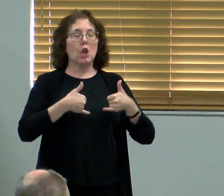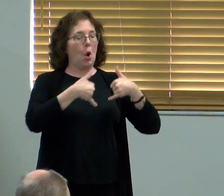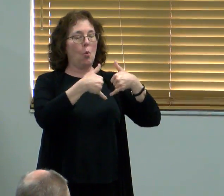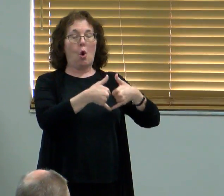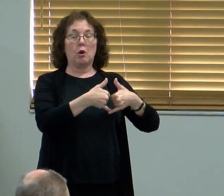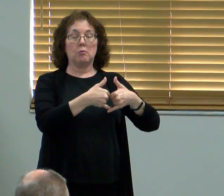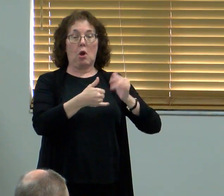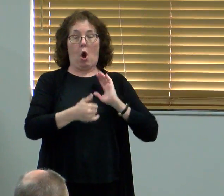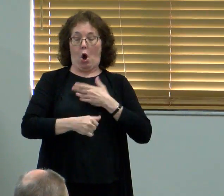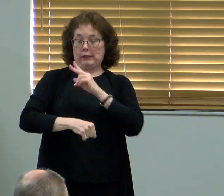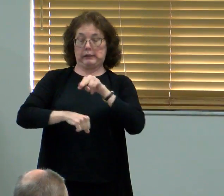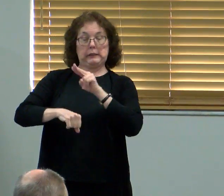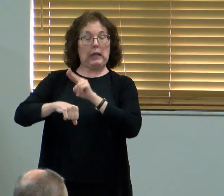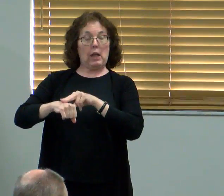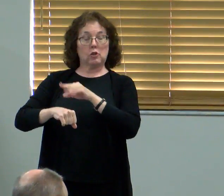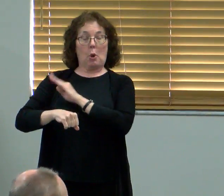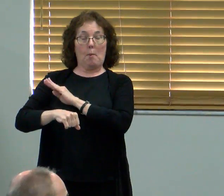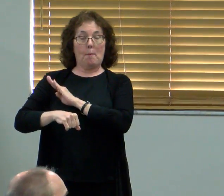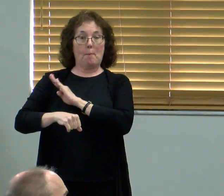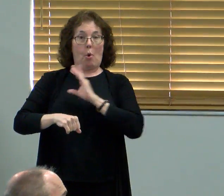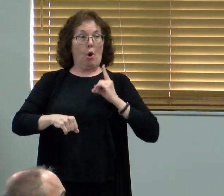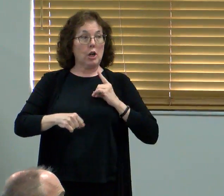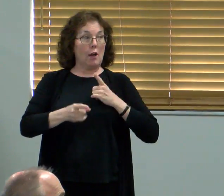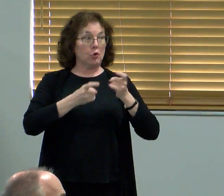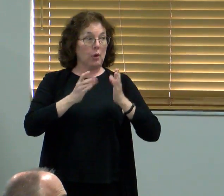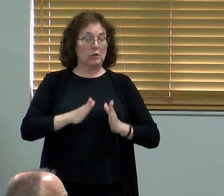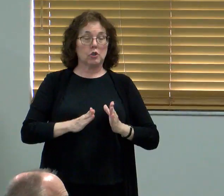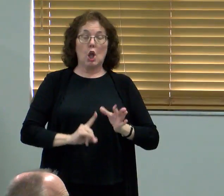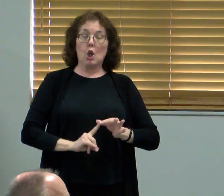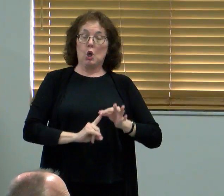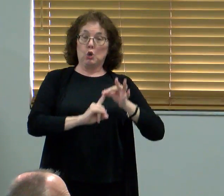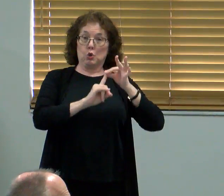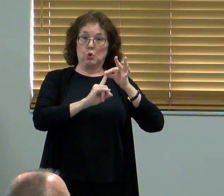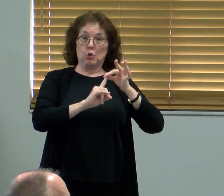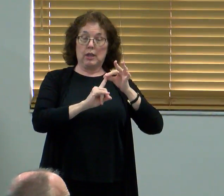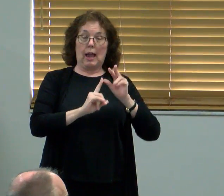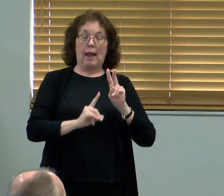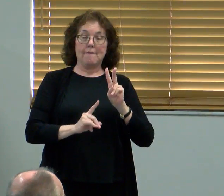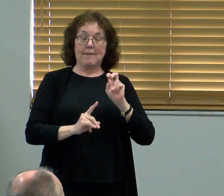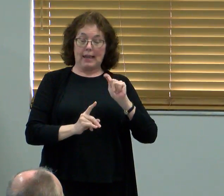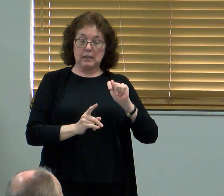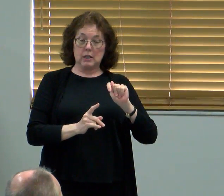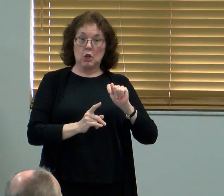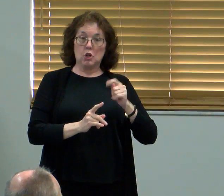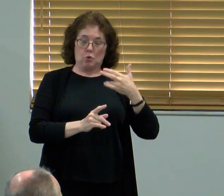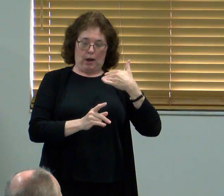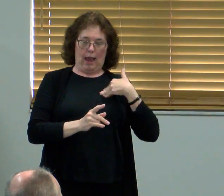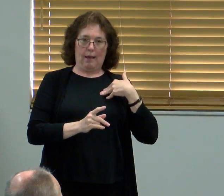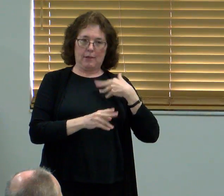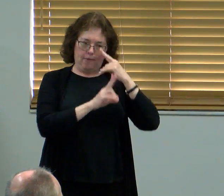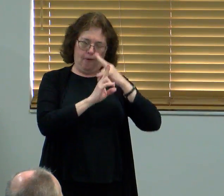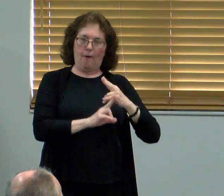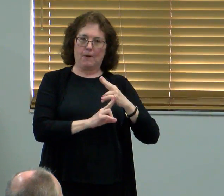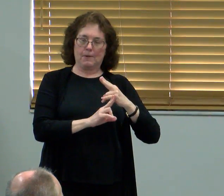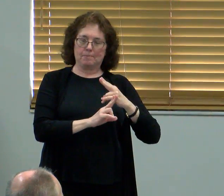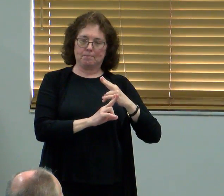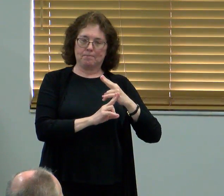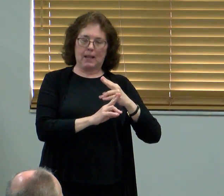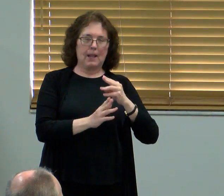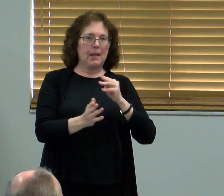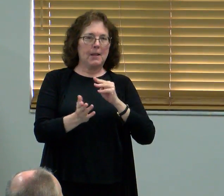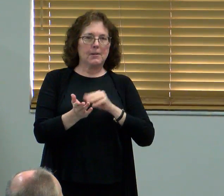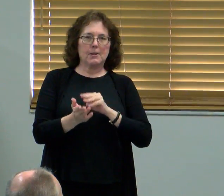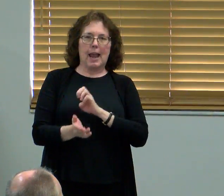Board of Directors chooses veterinarians for each of our regions to receive this prestigious honor. Dr. Ebner provides